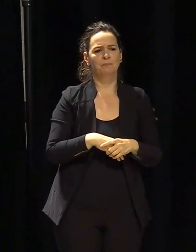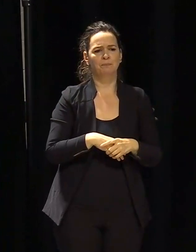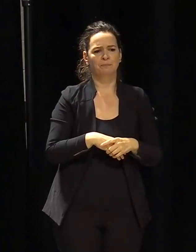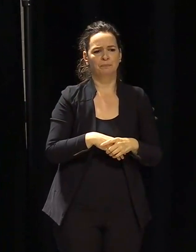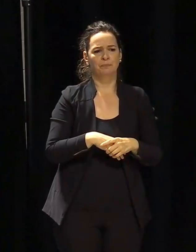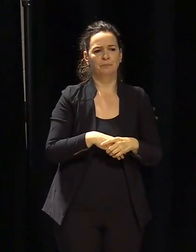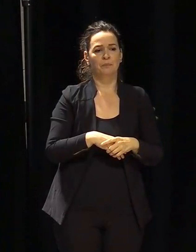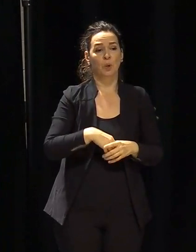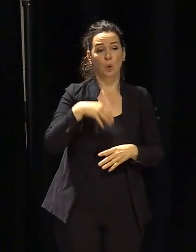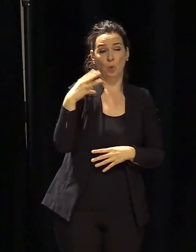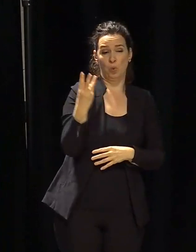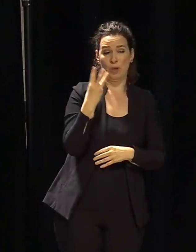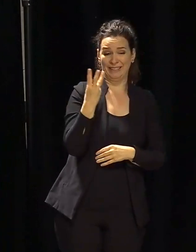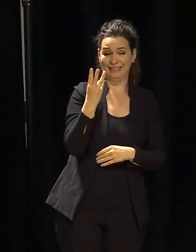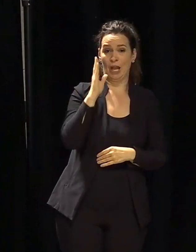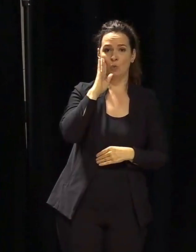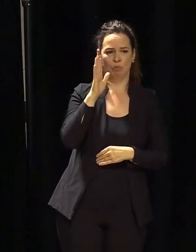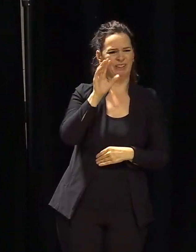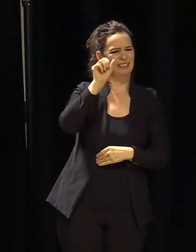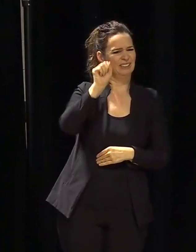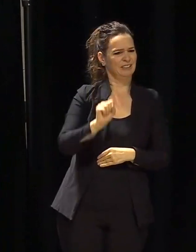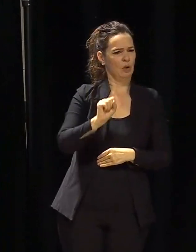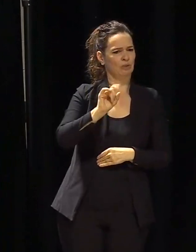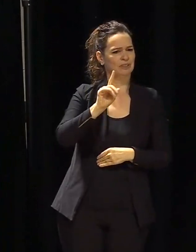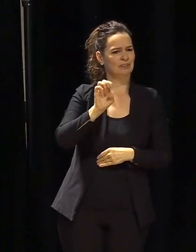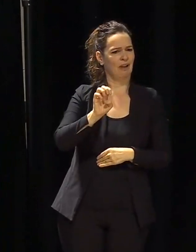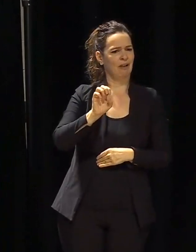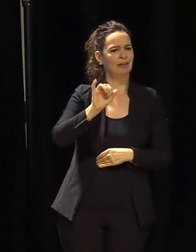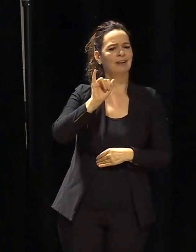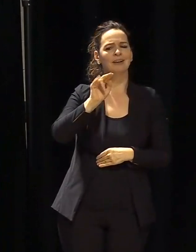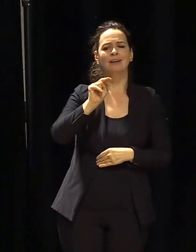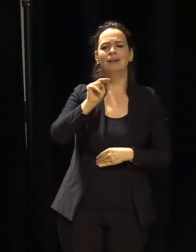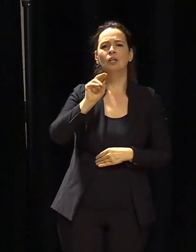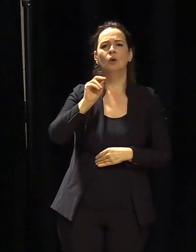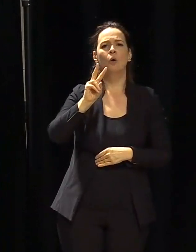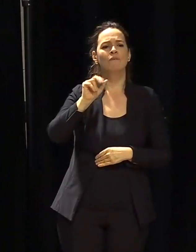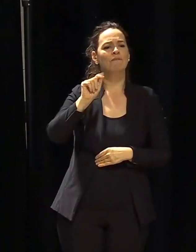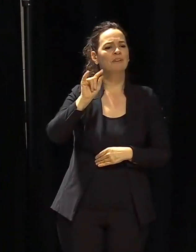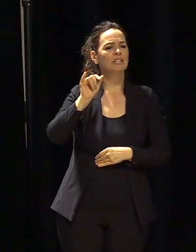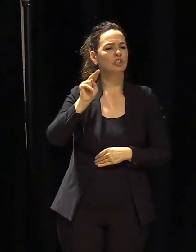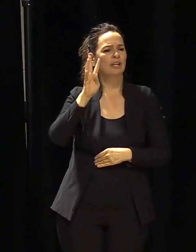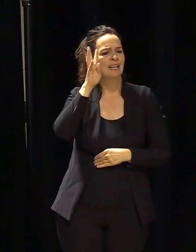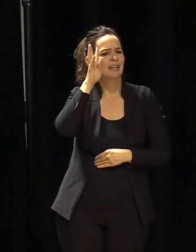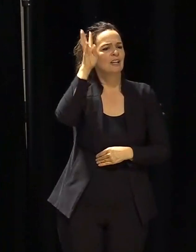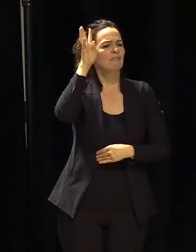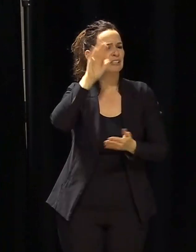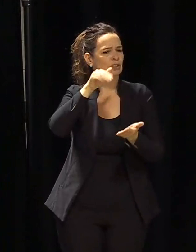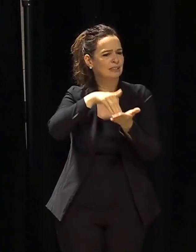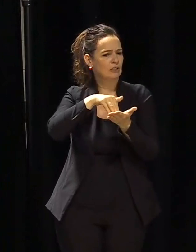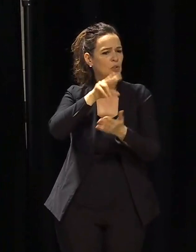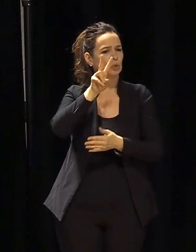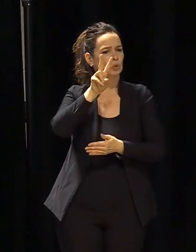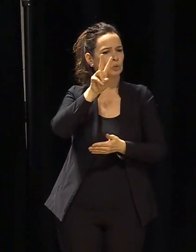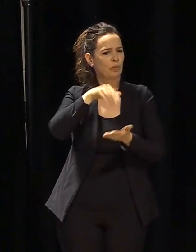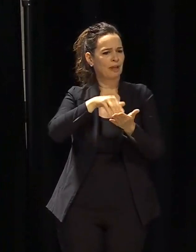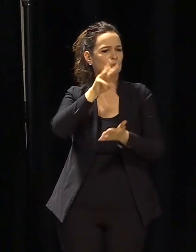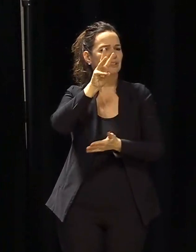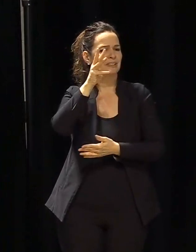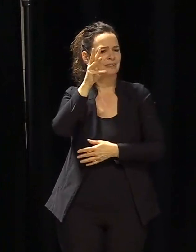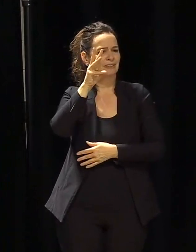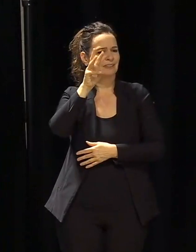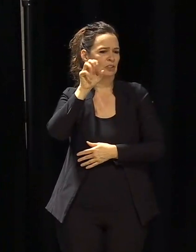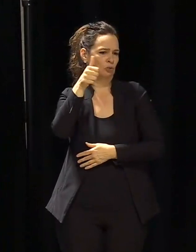at Wednesday, Southside Innovation Center by Duncan Bright right there, 2610 South Salina